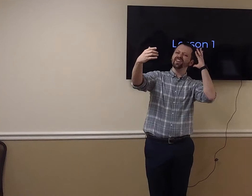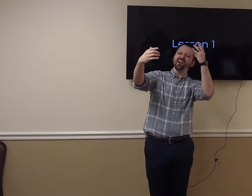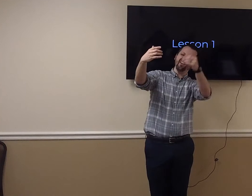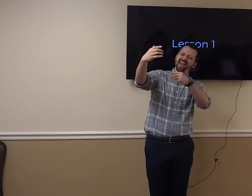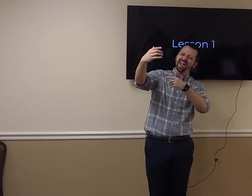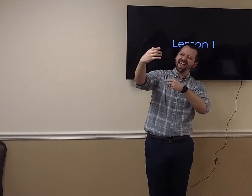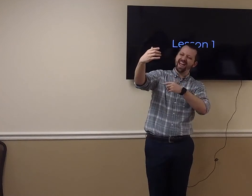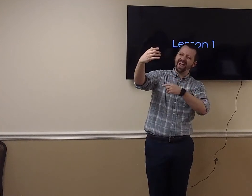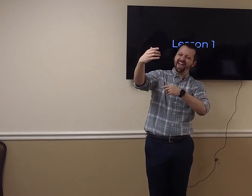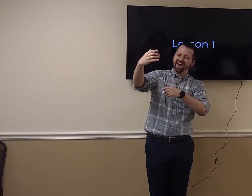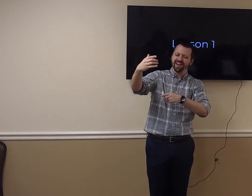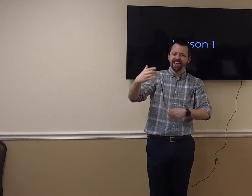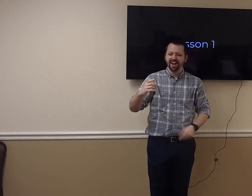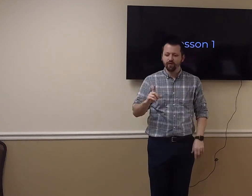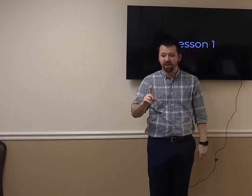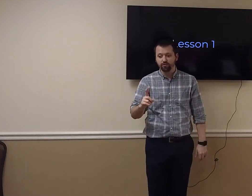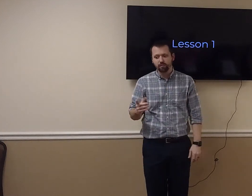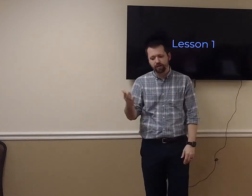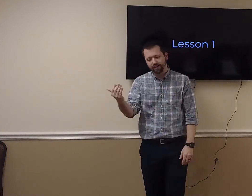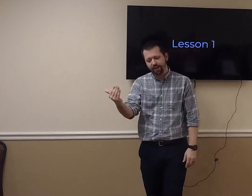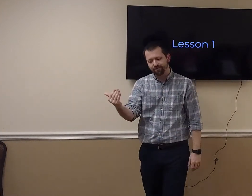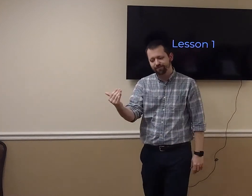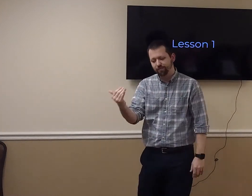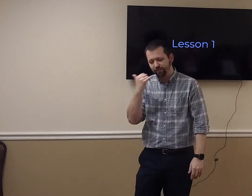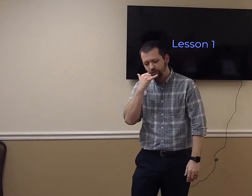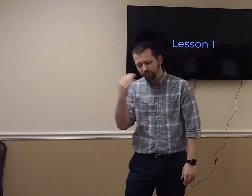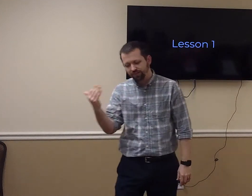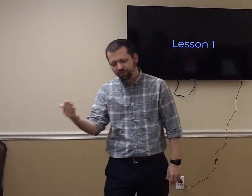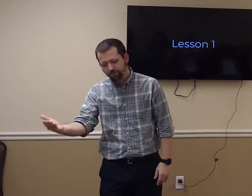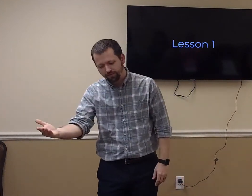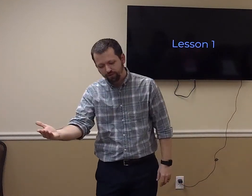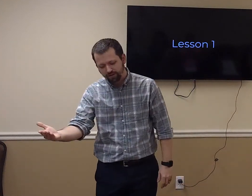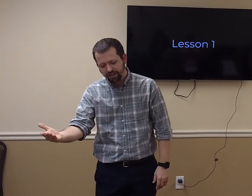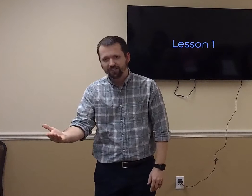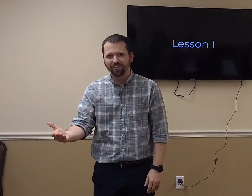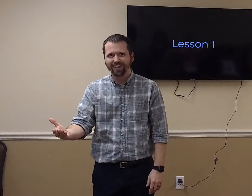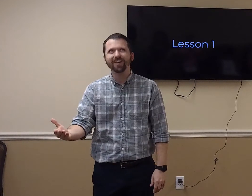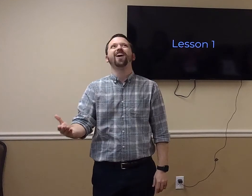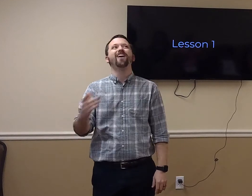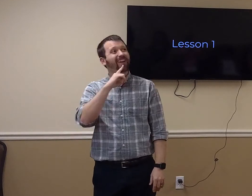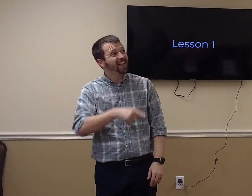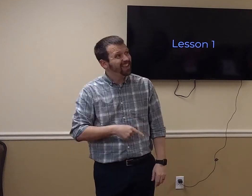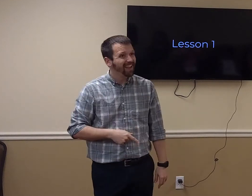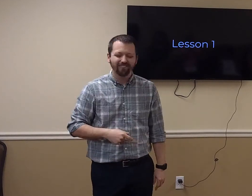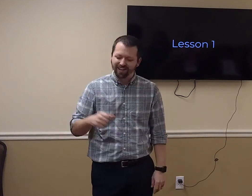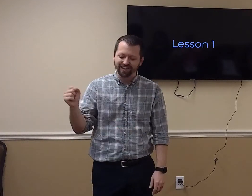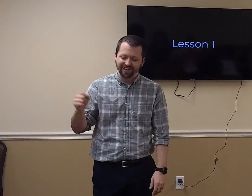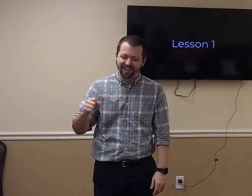it going?" When I walk up to him, I'm like, "All right, give me the phone, give me the phone." And so he's like, "Oh, really?" I'm like,